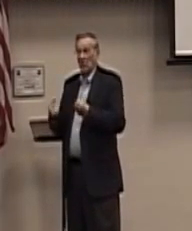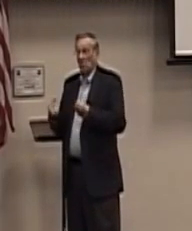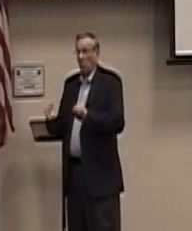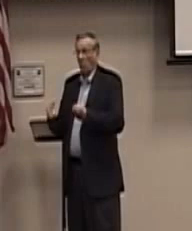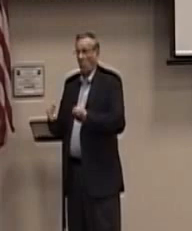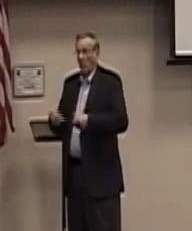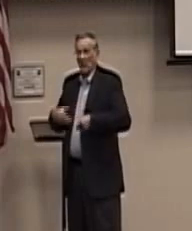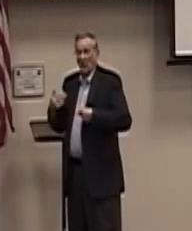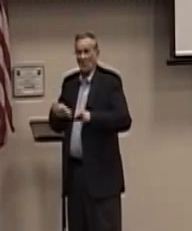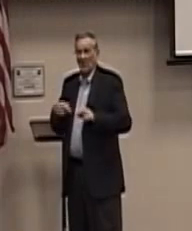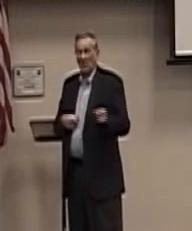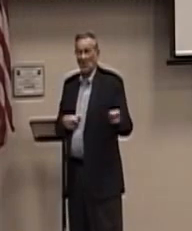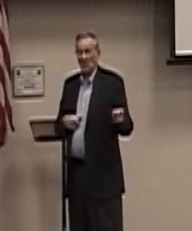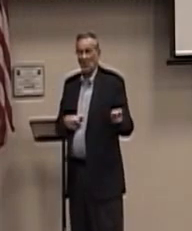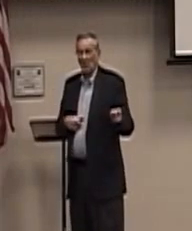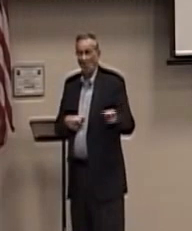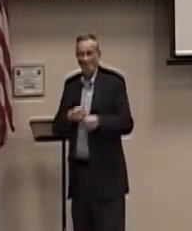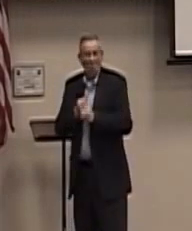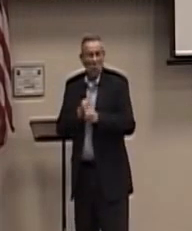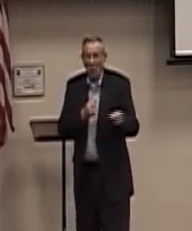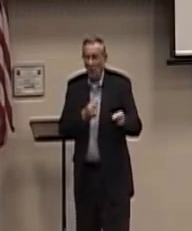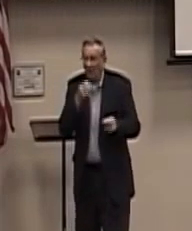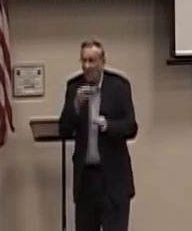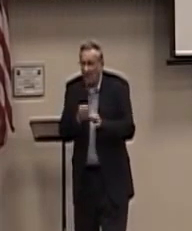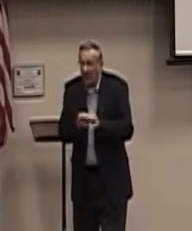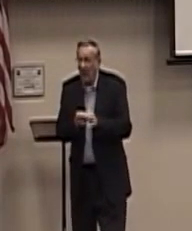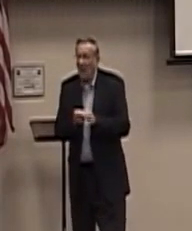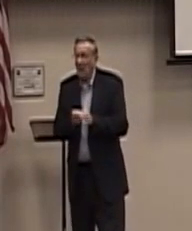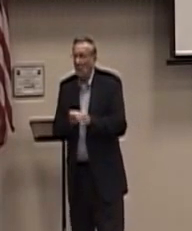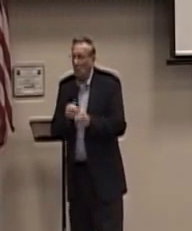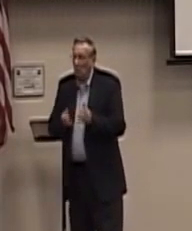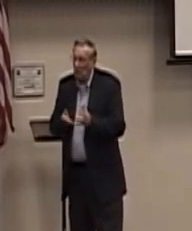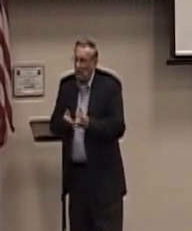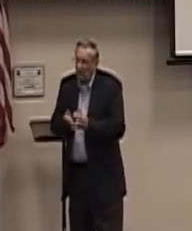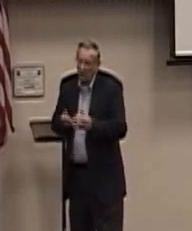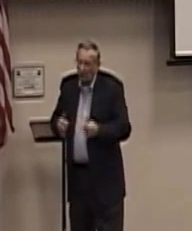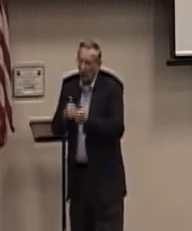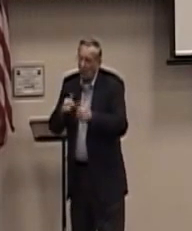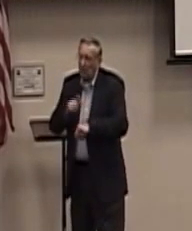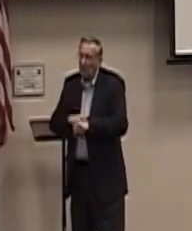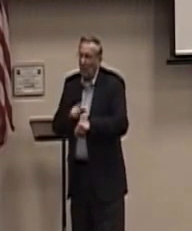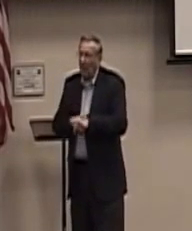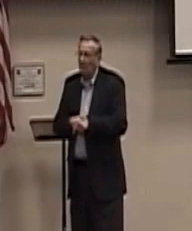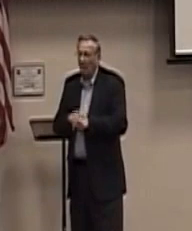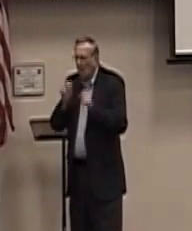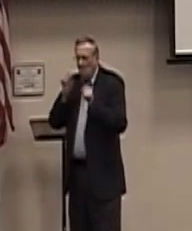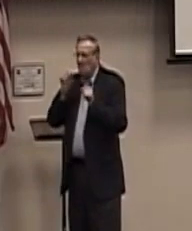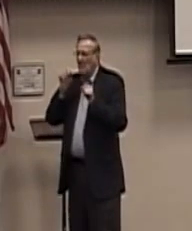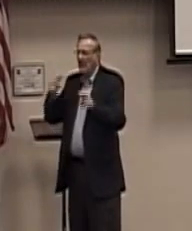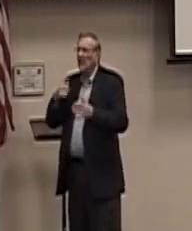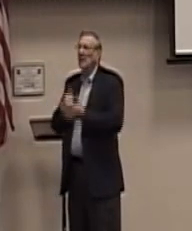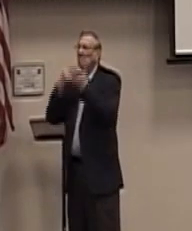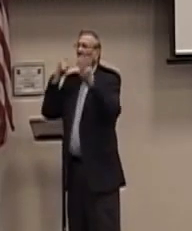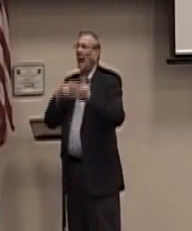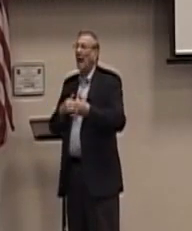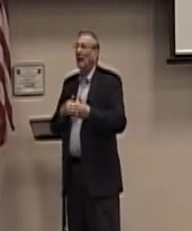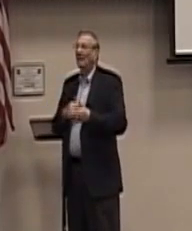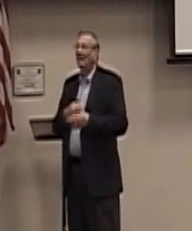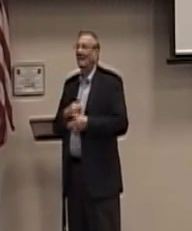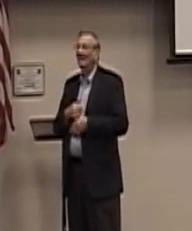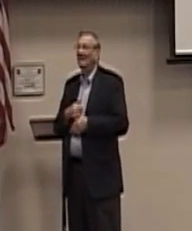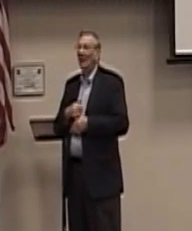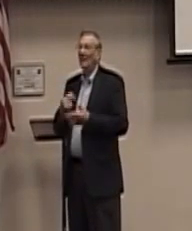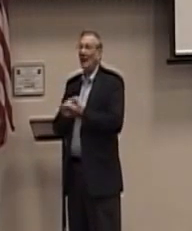young people who hold on to their faith and persevere through challenging times, have an amazing impact for